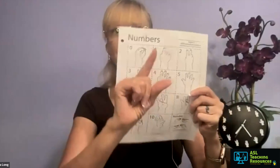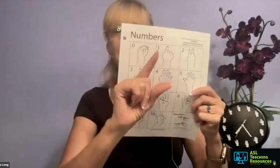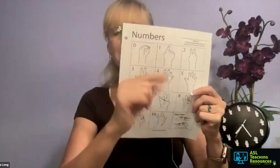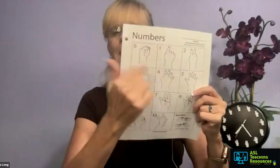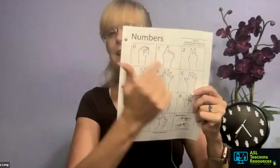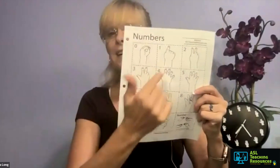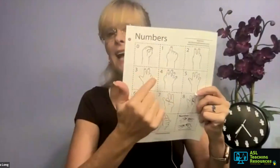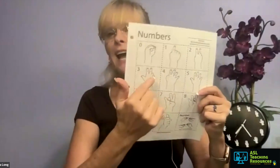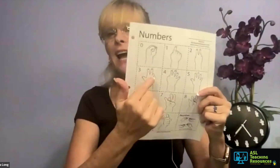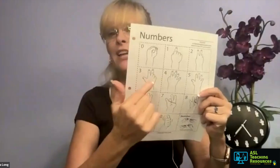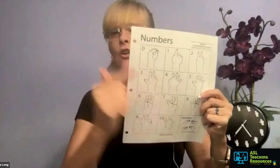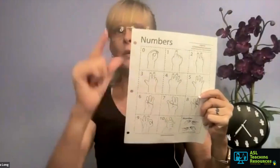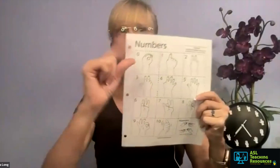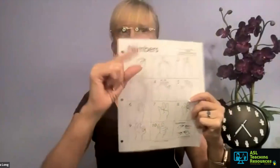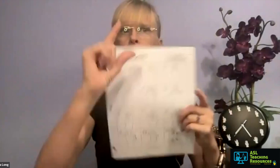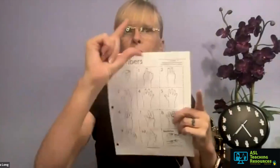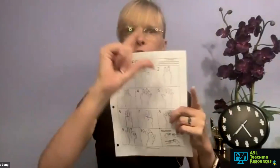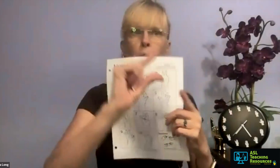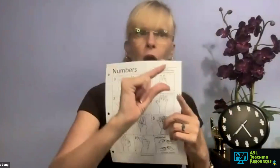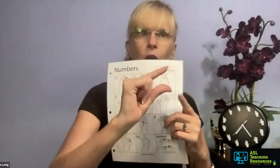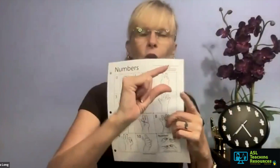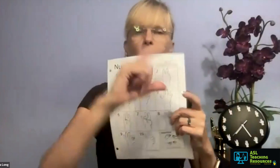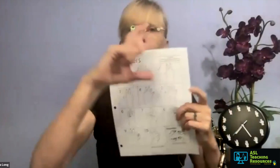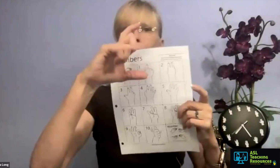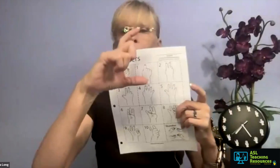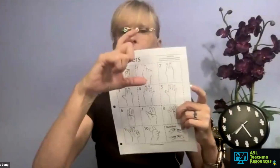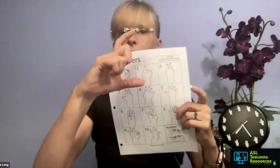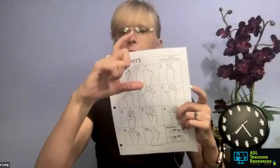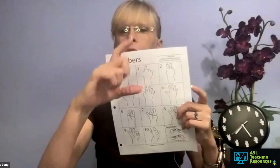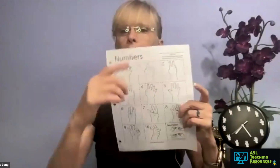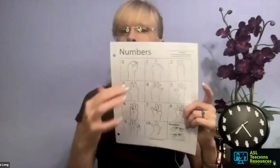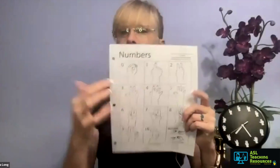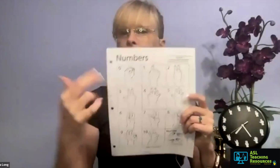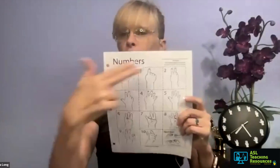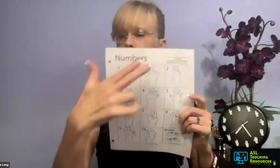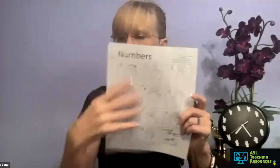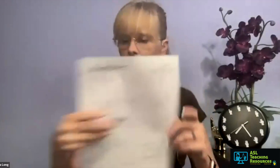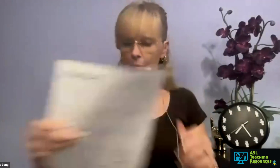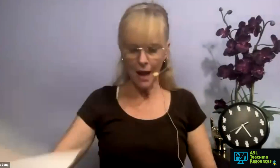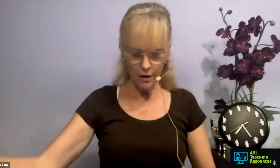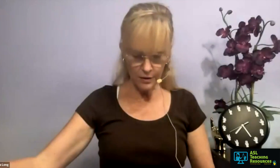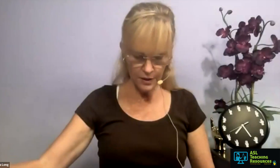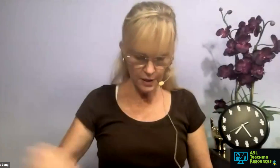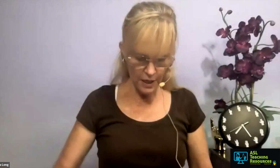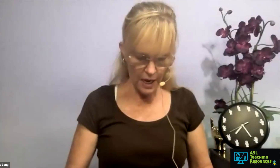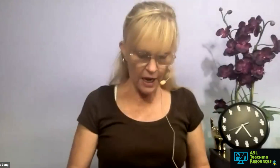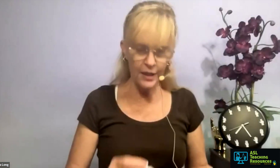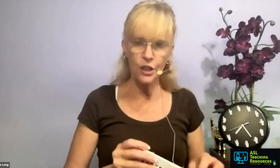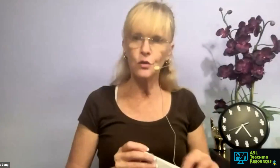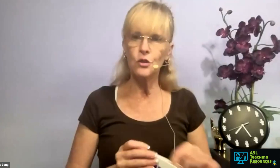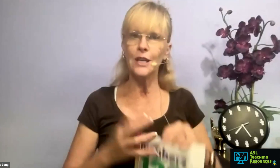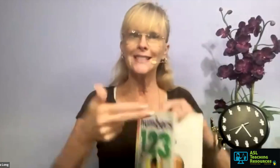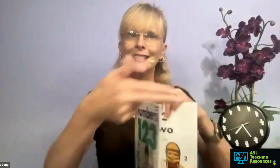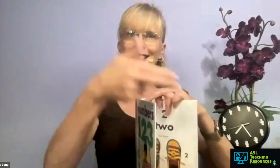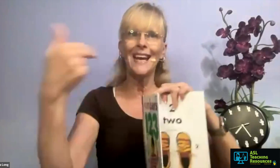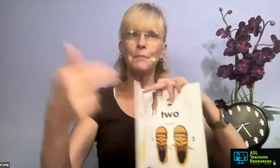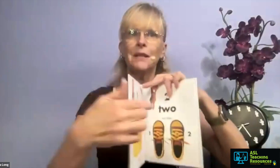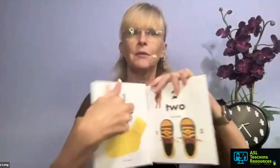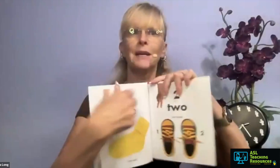them. And you can print them smaller or bigger, and then you cut them out, and then you just tape them in